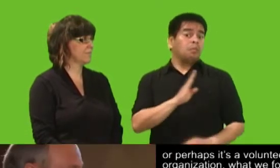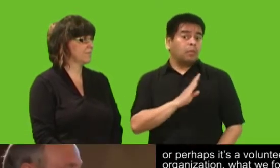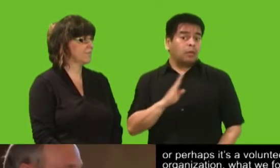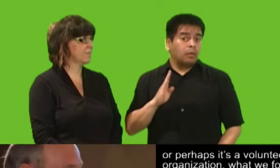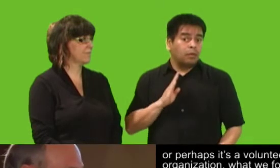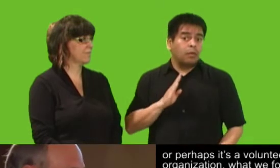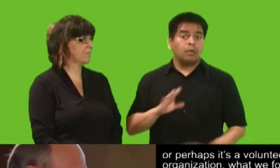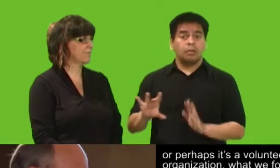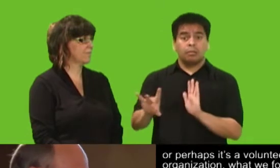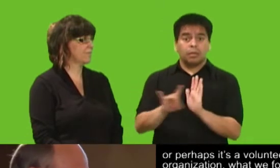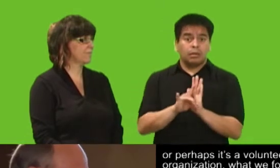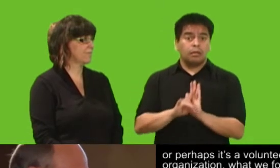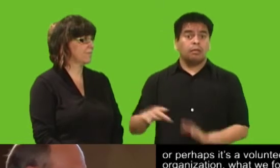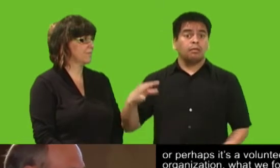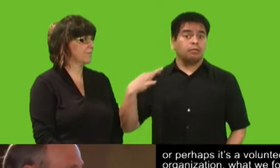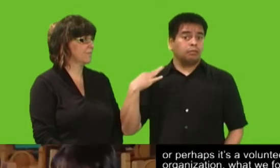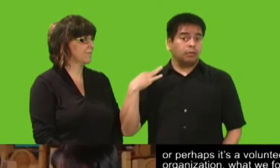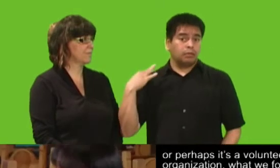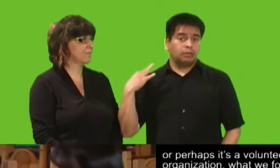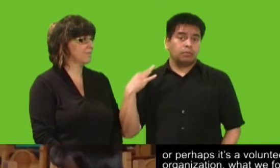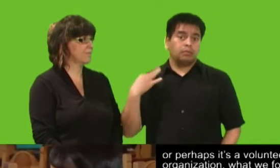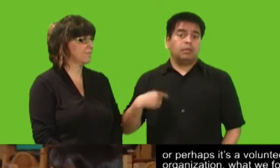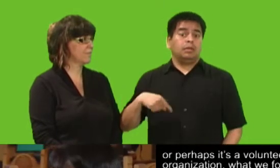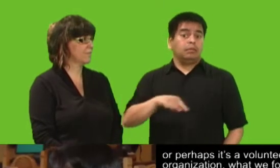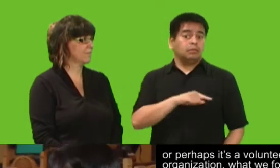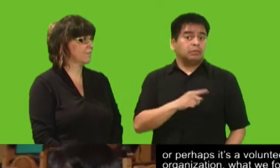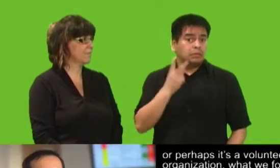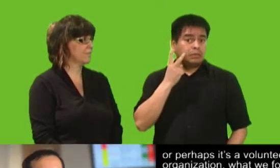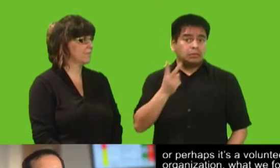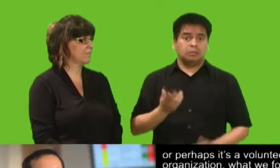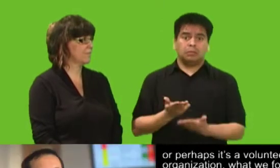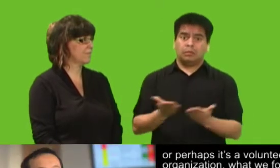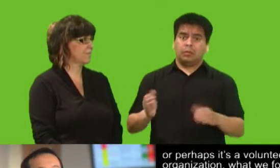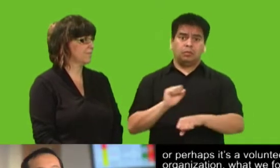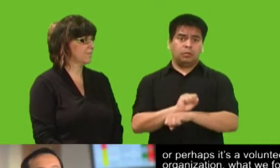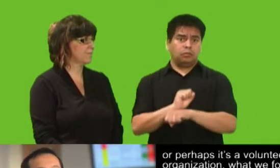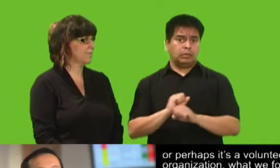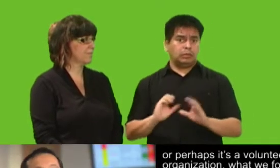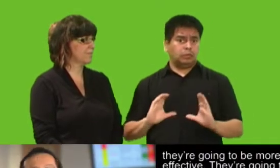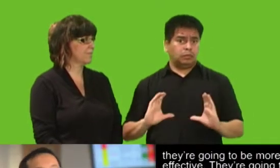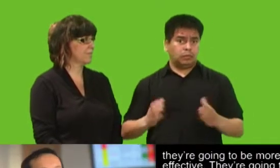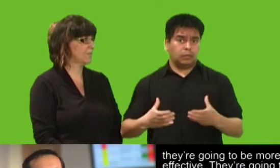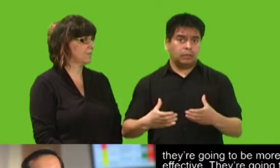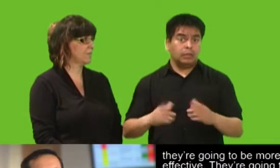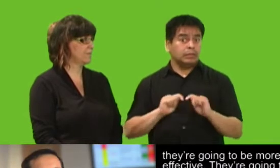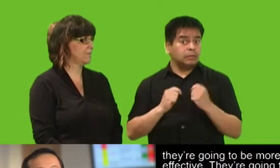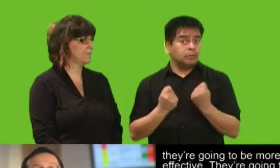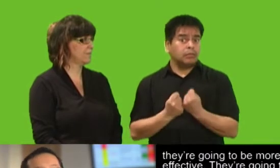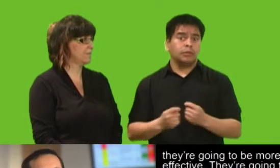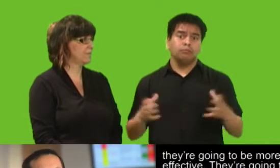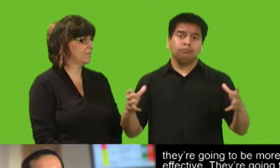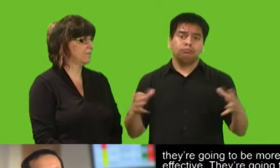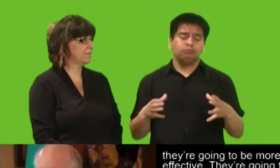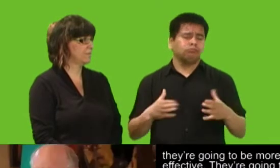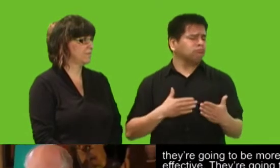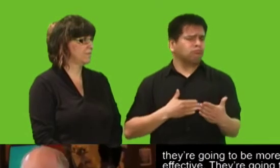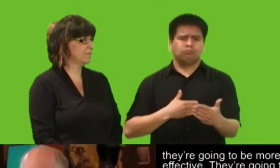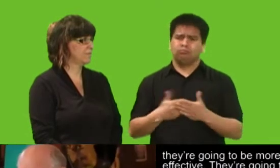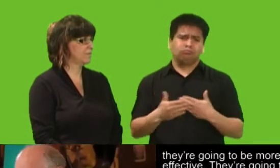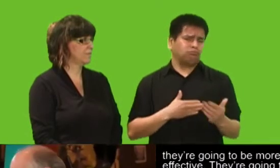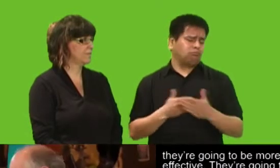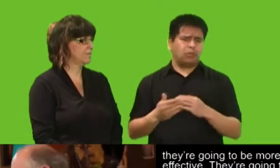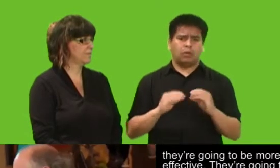organization. What we found is when those teams and work groups come together, regardless of the organizational structure, they're going to be more effective, they're going to get a better solution,